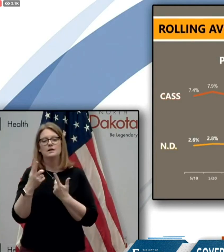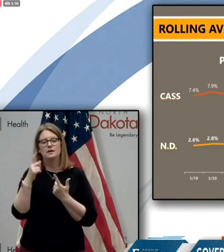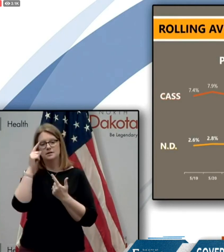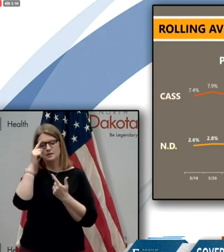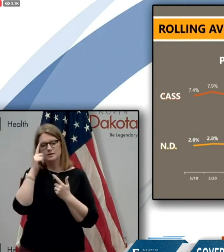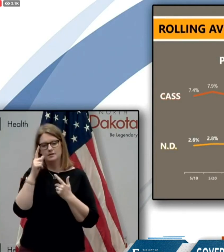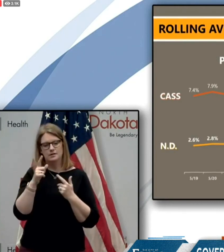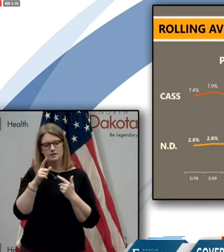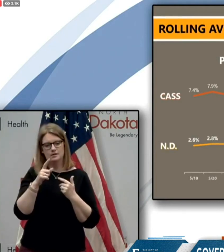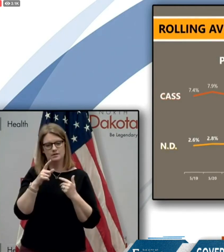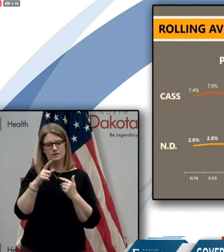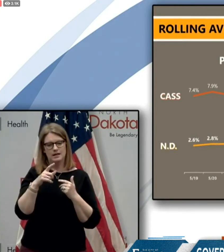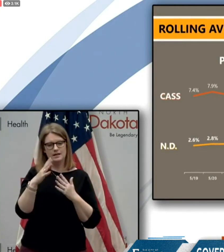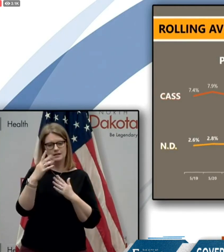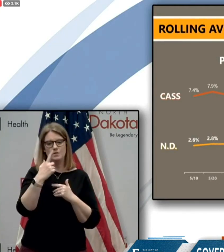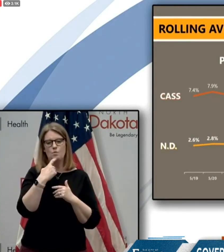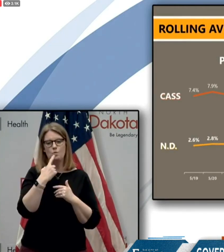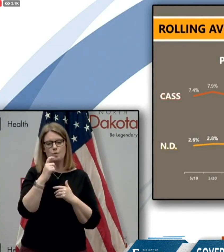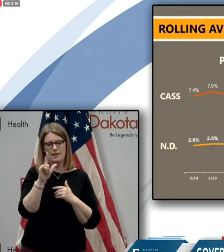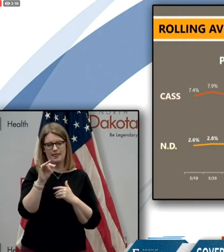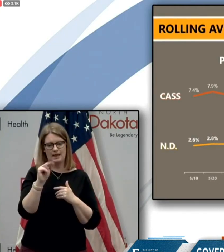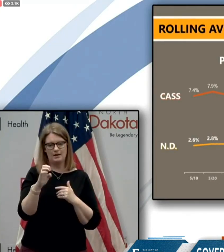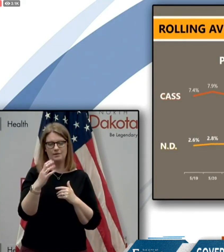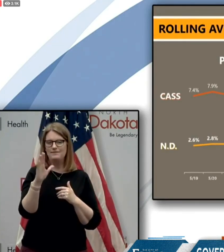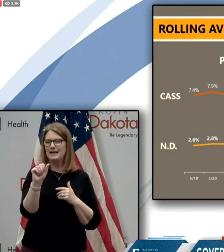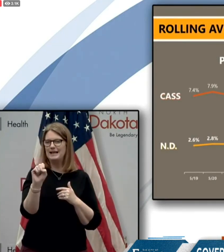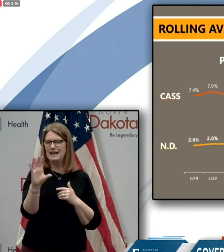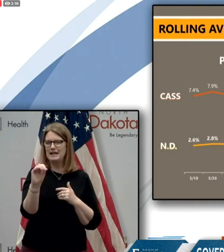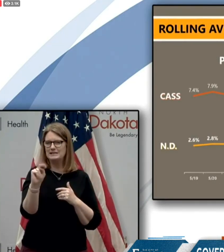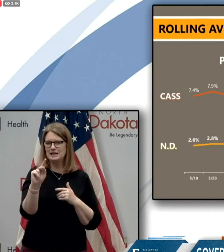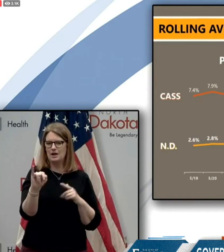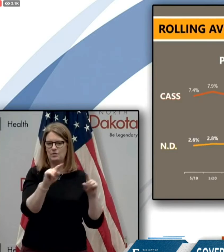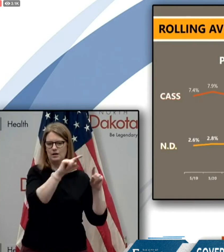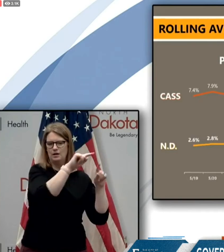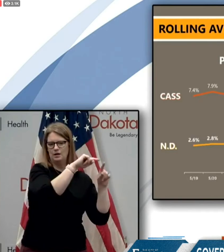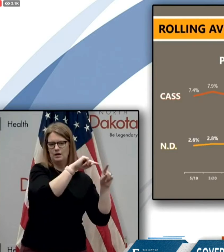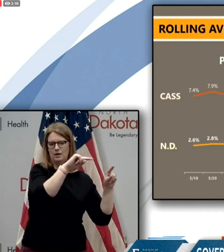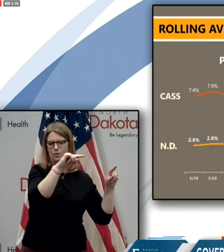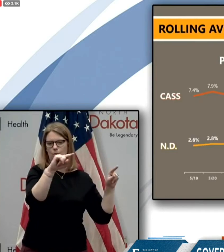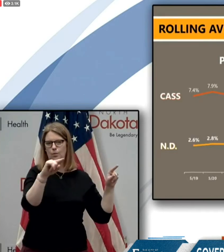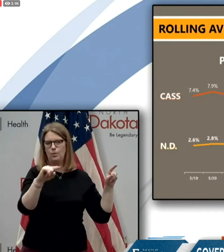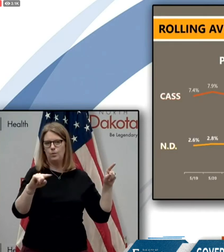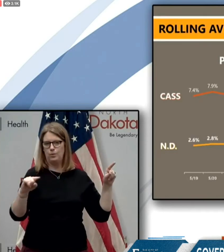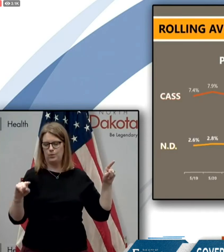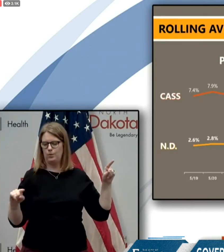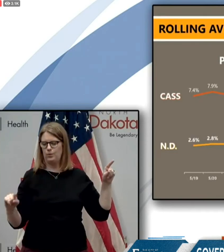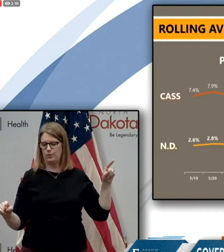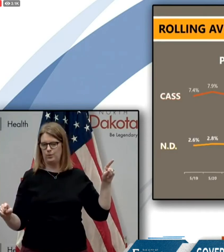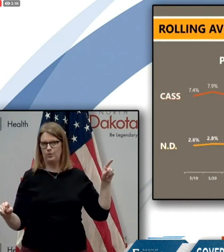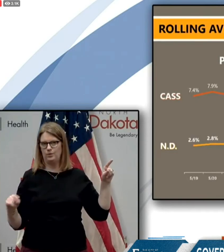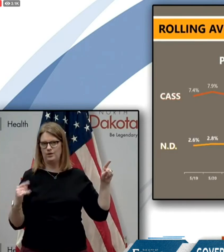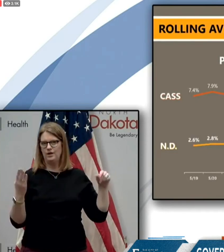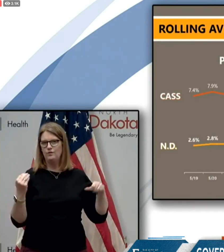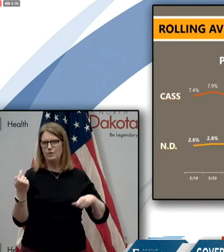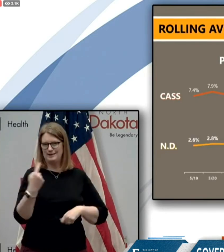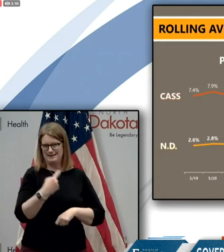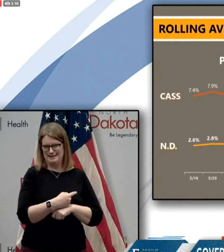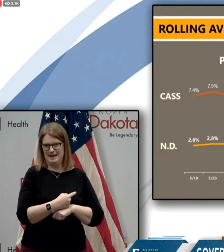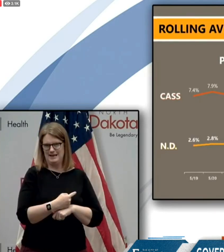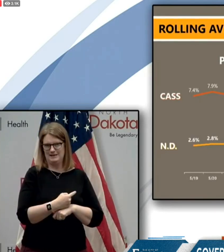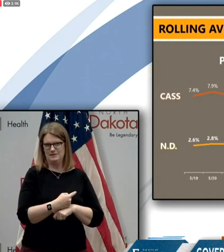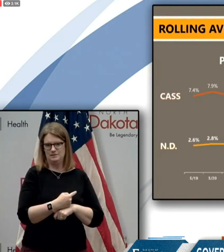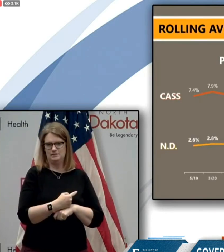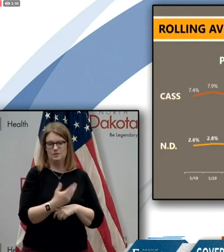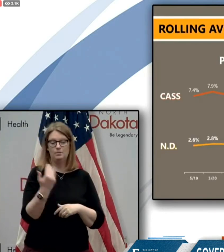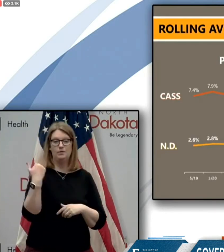very good trend line on the top. In the red line, we've got Cass County, great trend line there over the 14-day, coming down from a